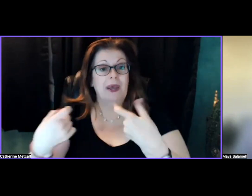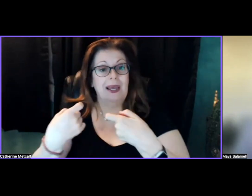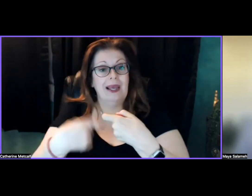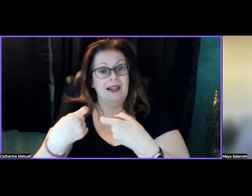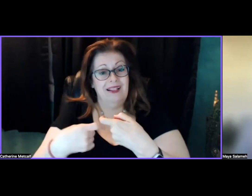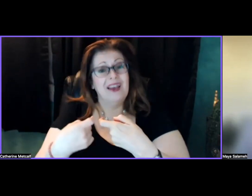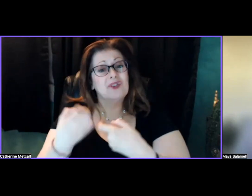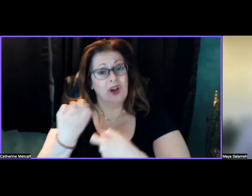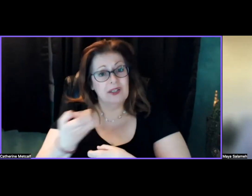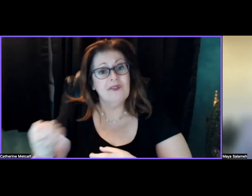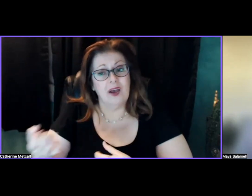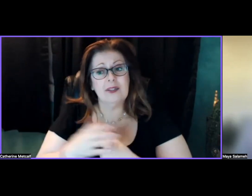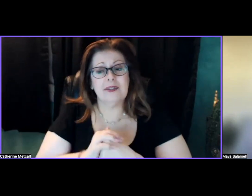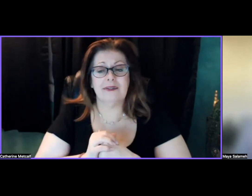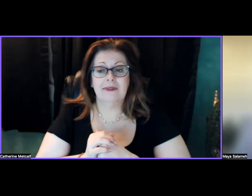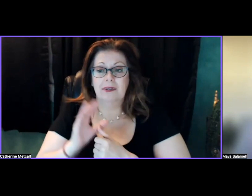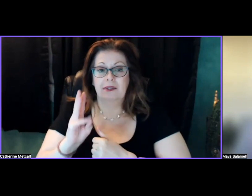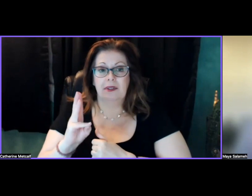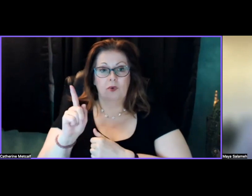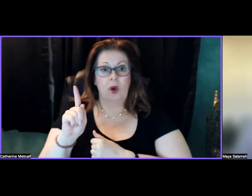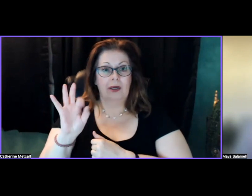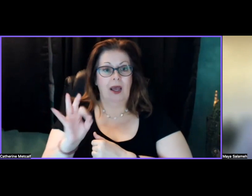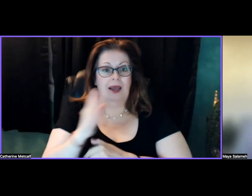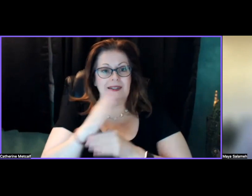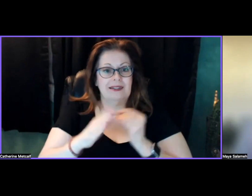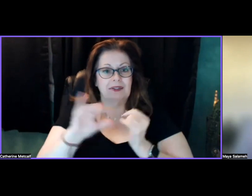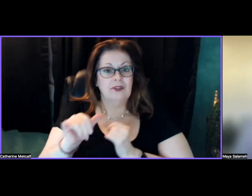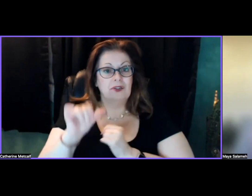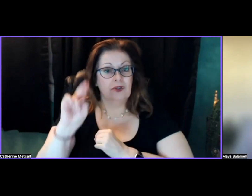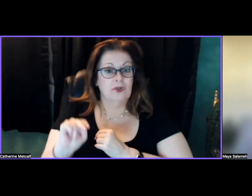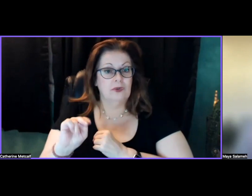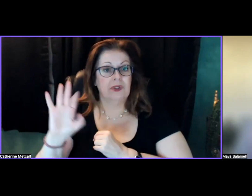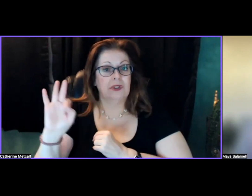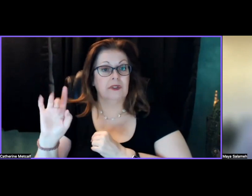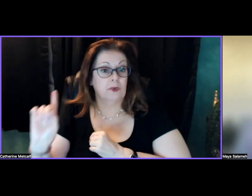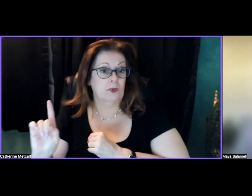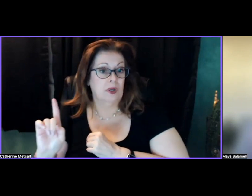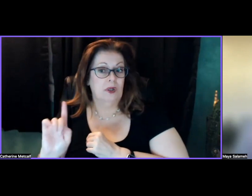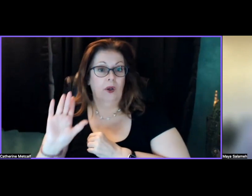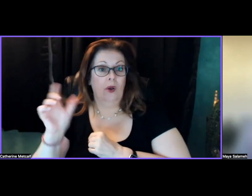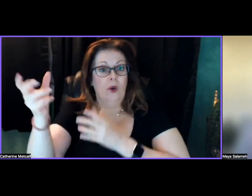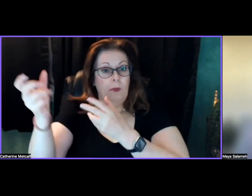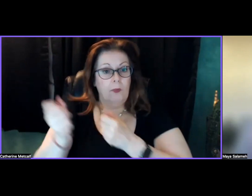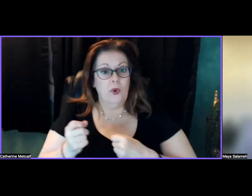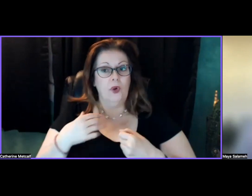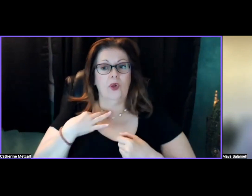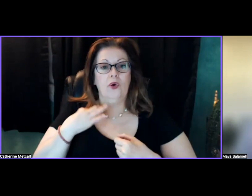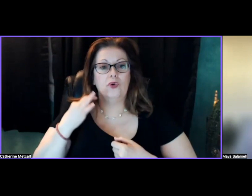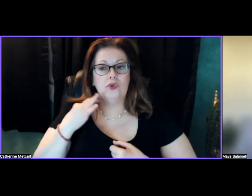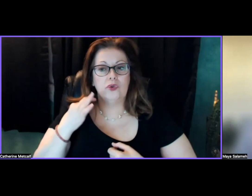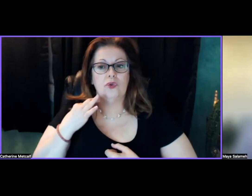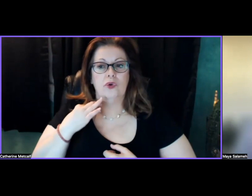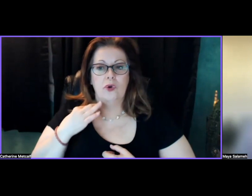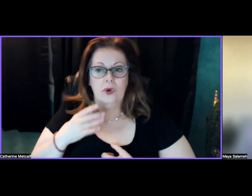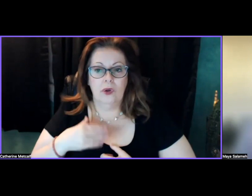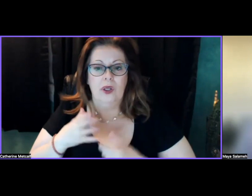619, it's the end of January, and I'm still anemic. 91, I pull her shirt and make myself an altar. 61, a street is built